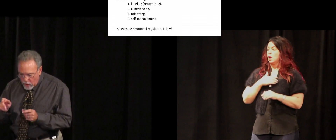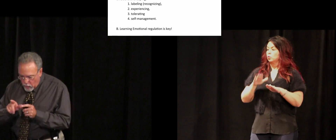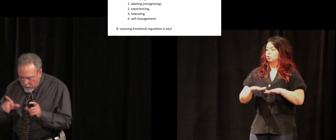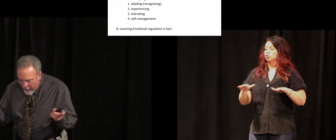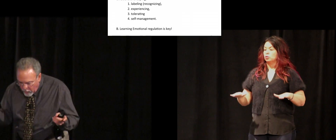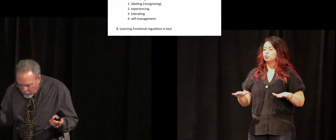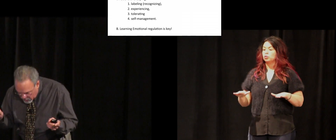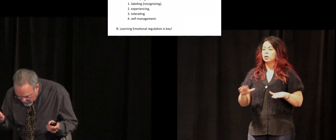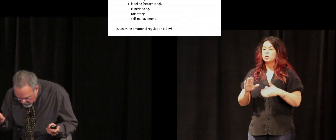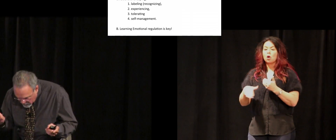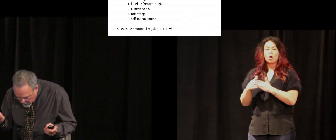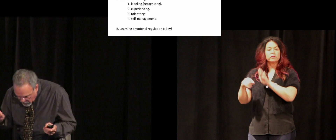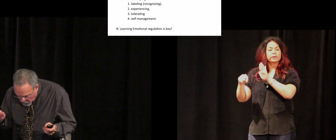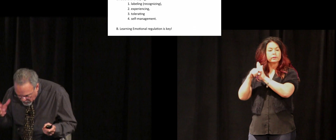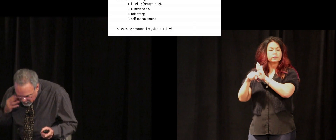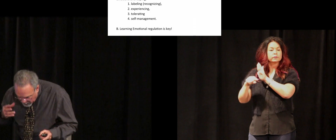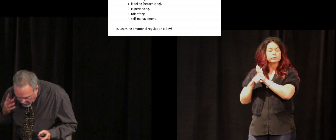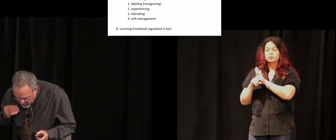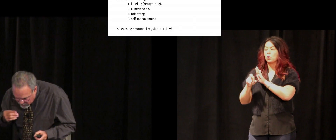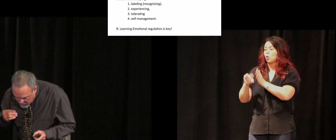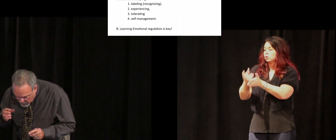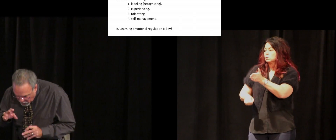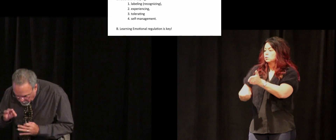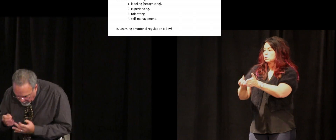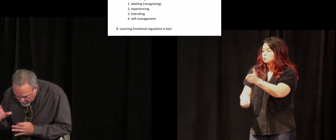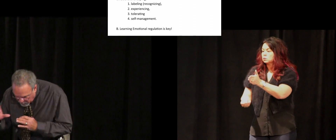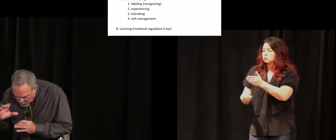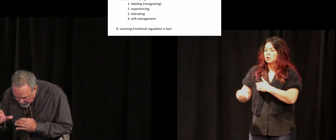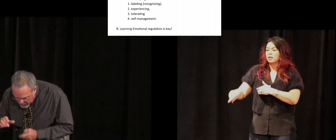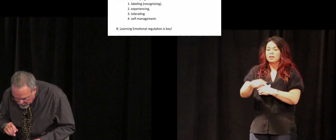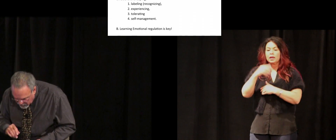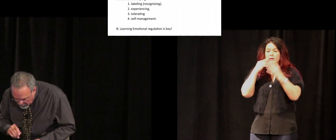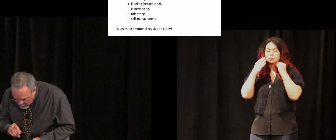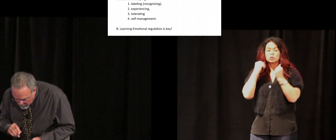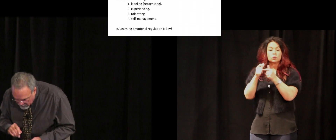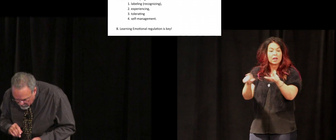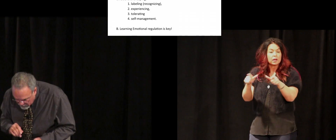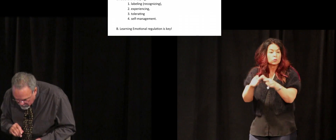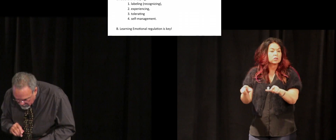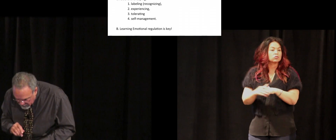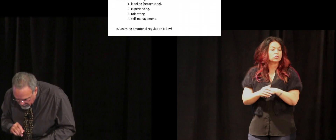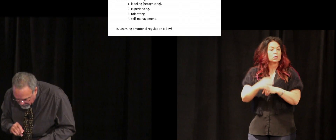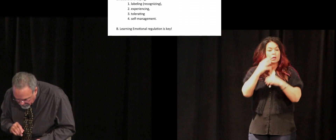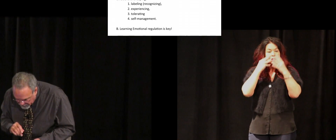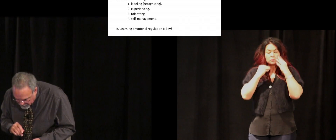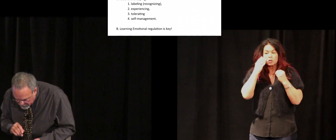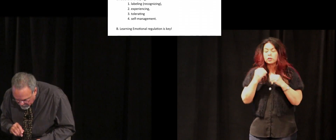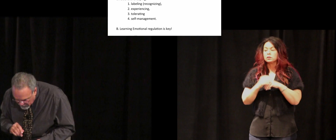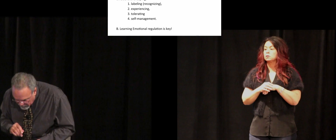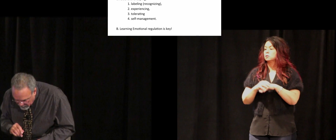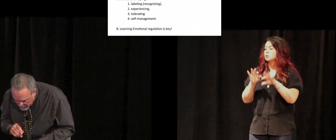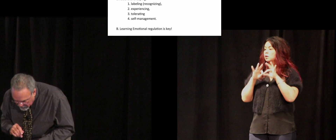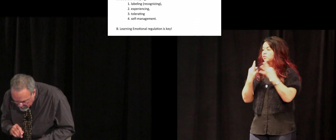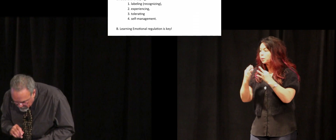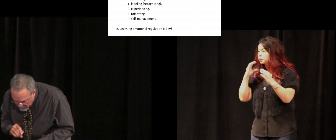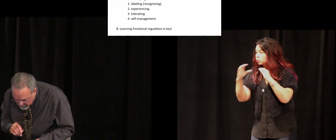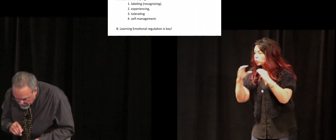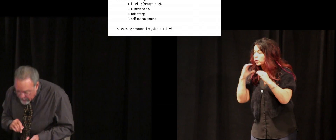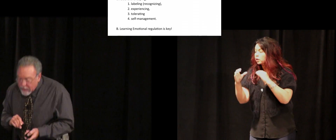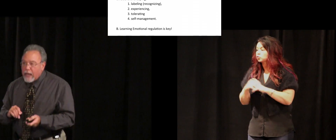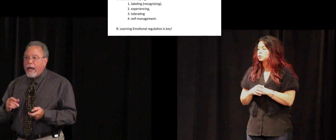This requires you have to have a level of comfort with your own emotions. And the weird thing about emotions is that when someone is talking